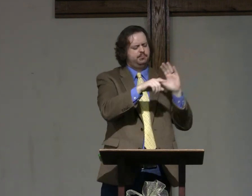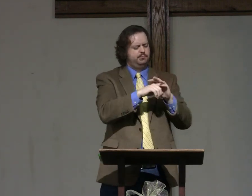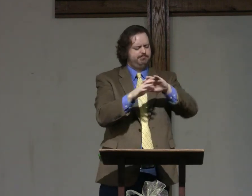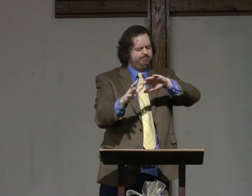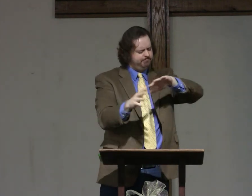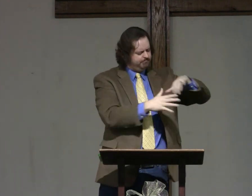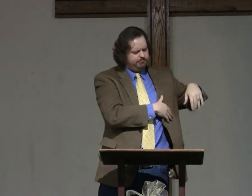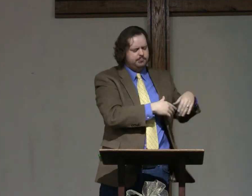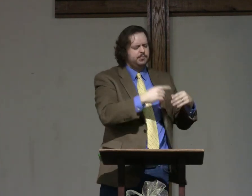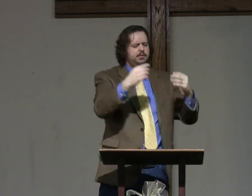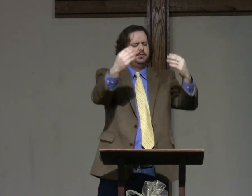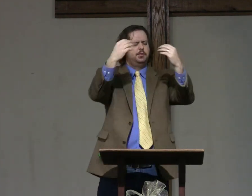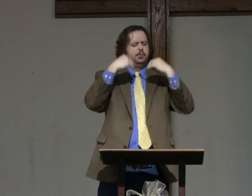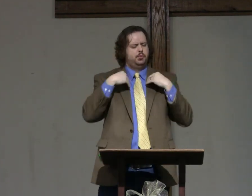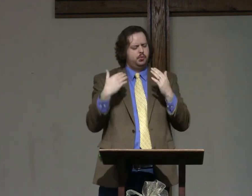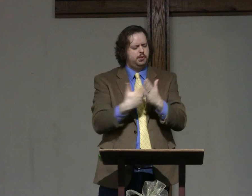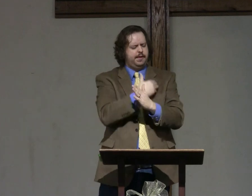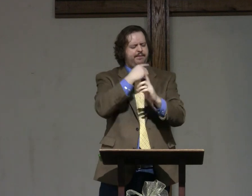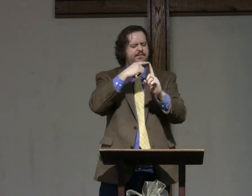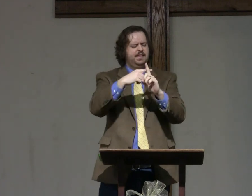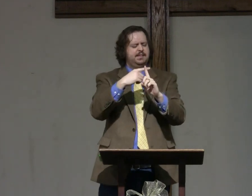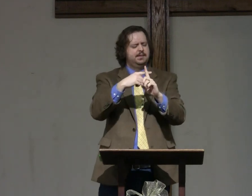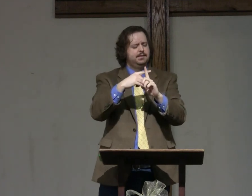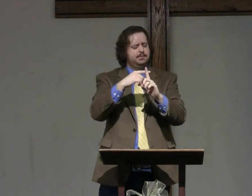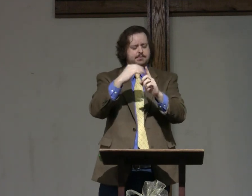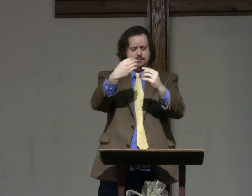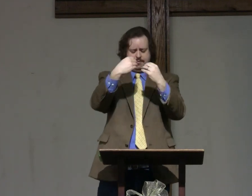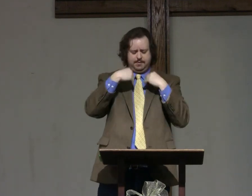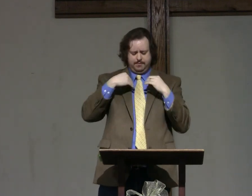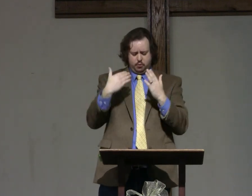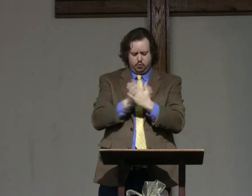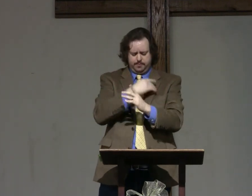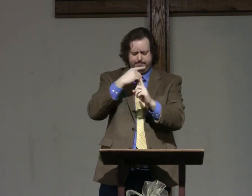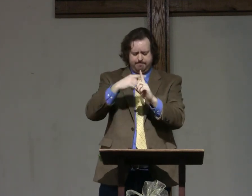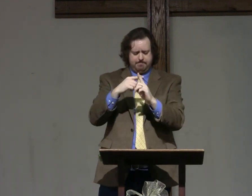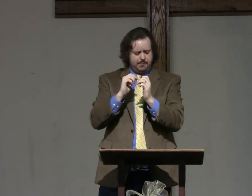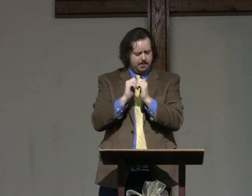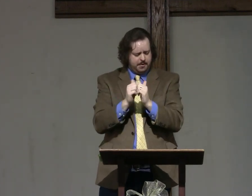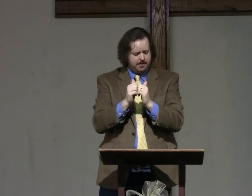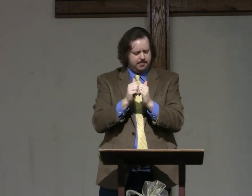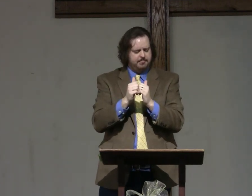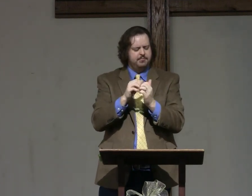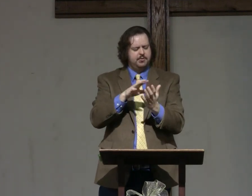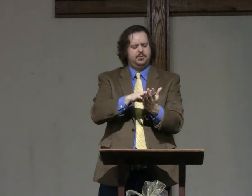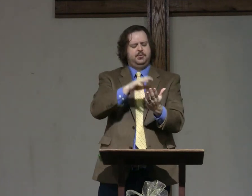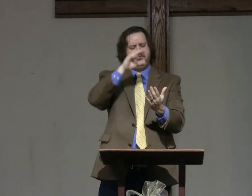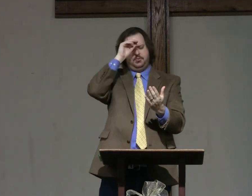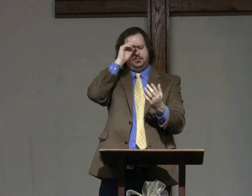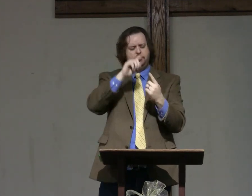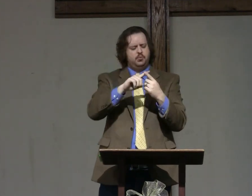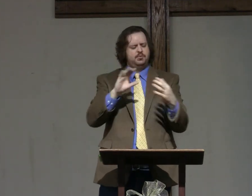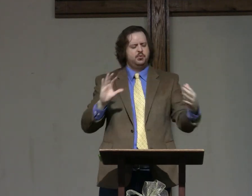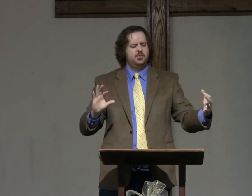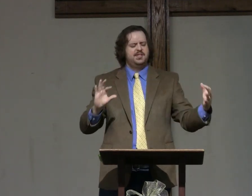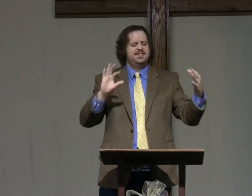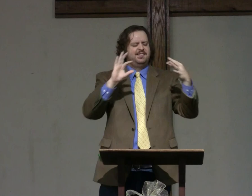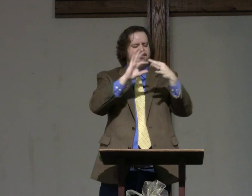He wants us to get rid of that negative and accept something positive by